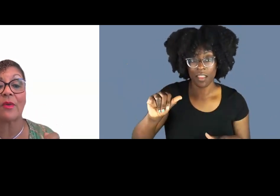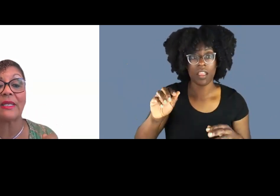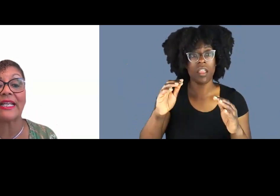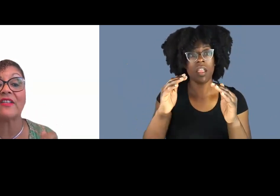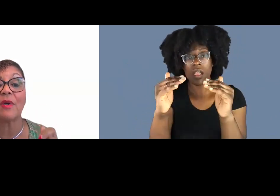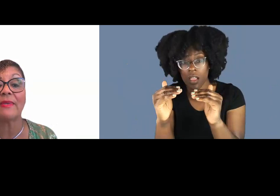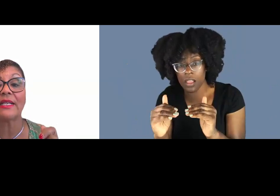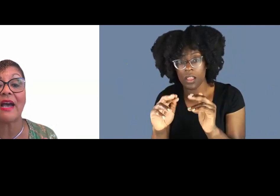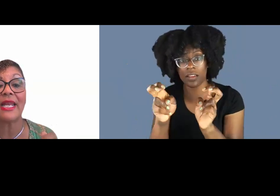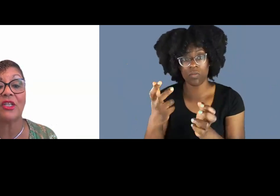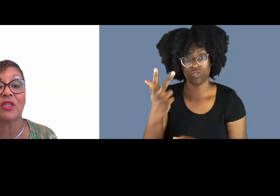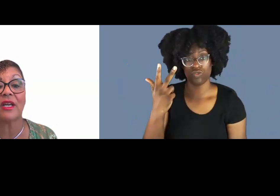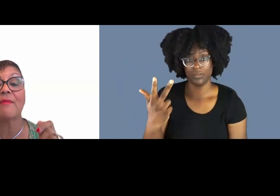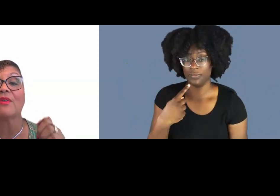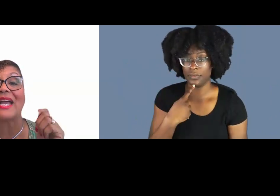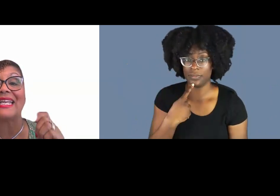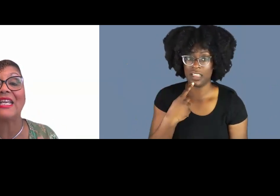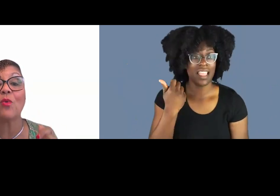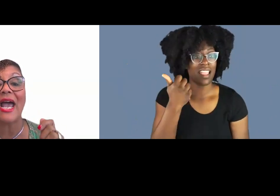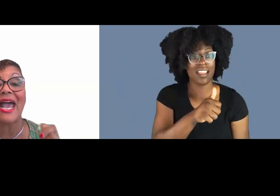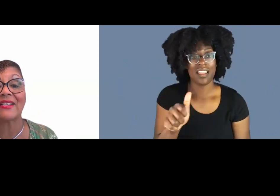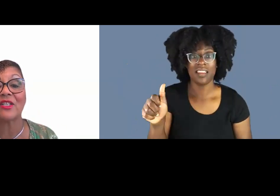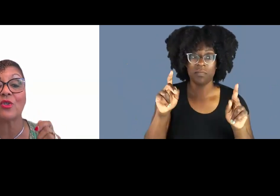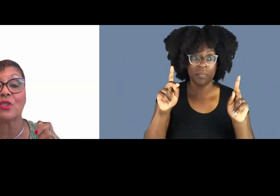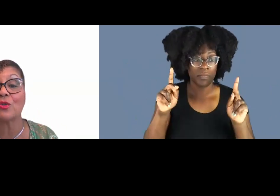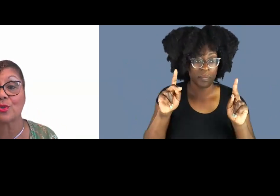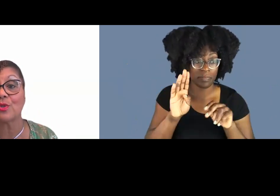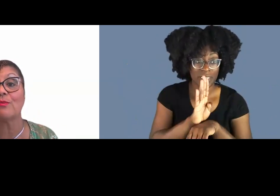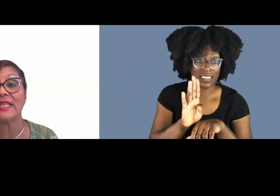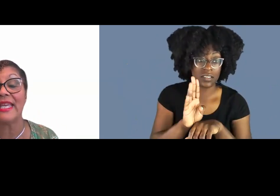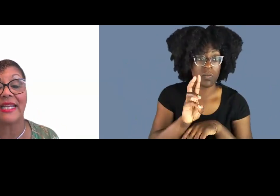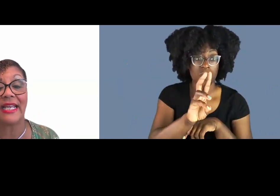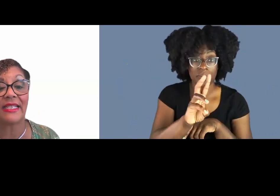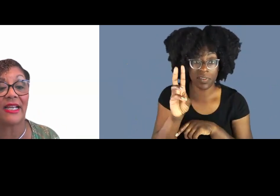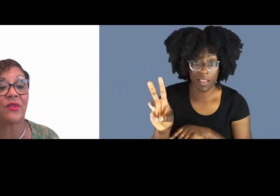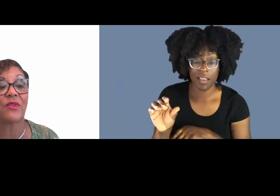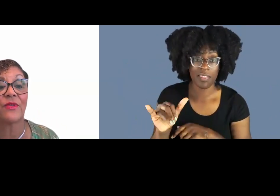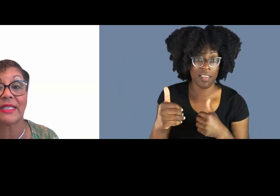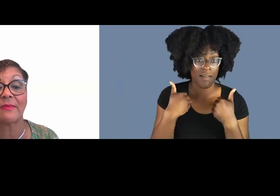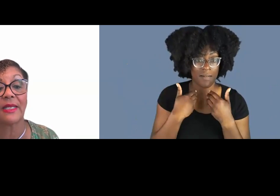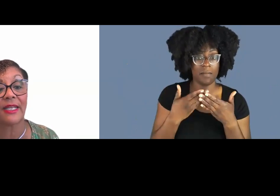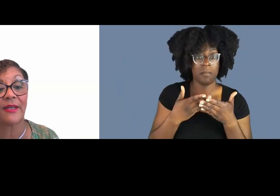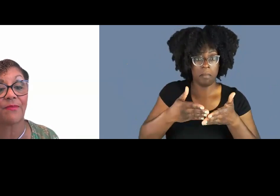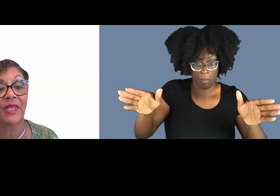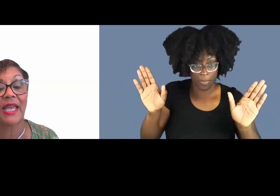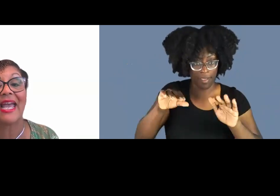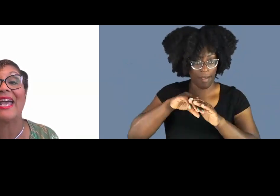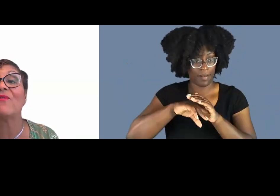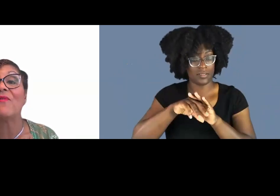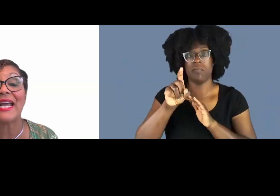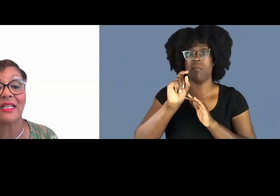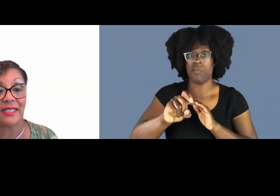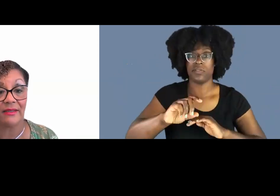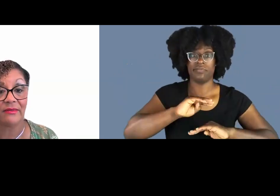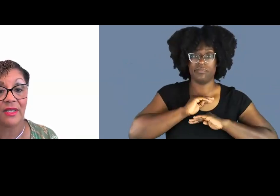operator of a place of public accommodation provide equal access to users who meet the ADA standards for disability.